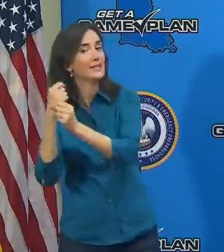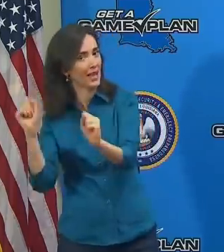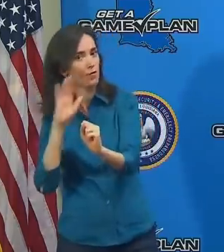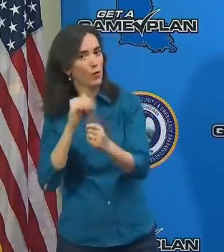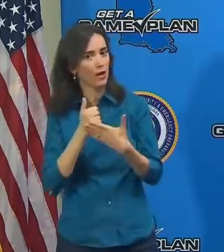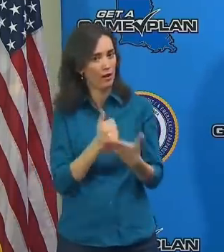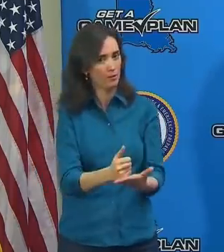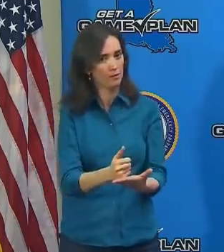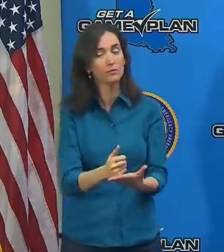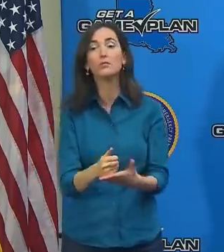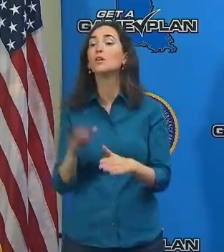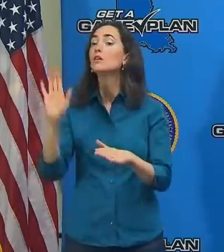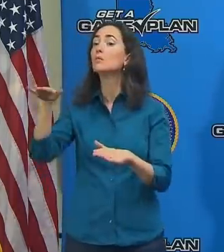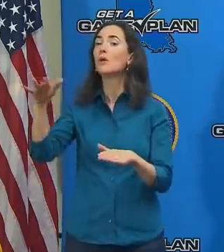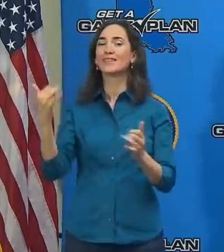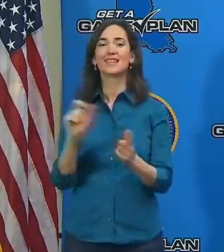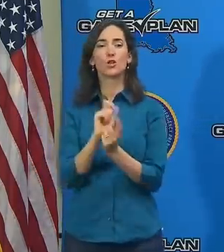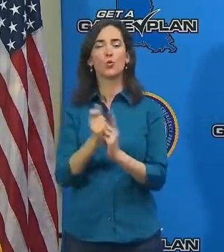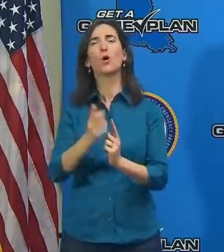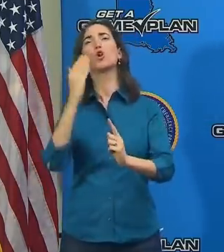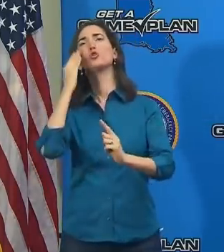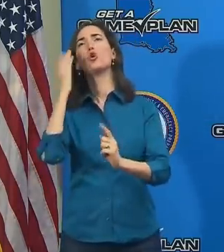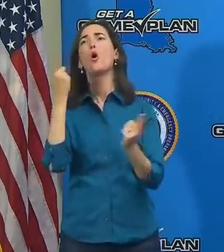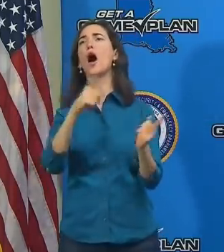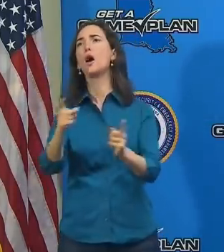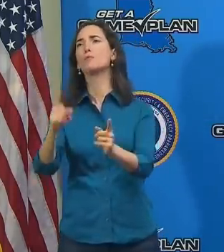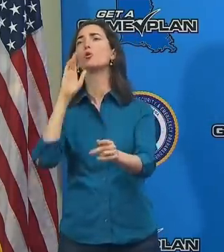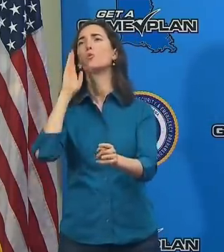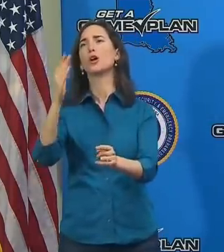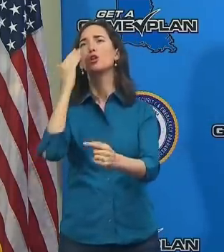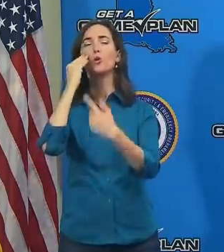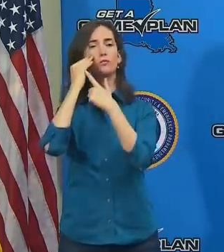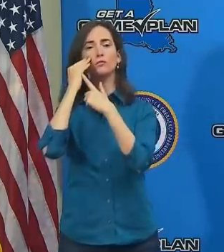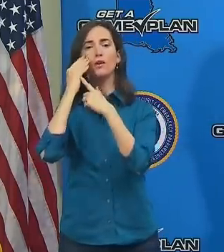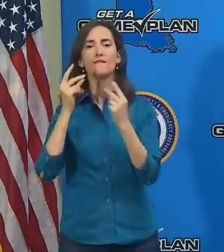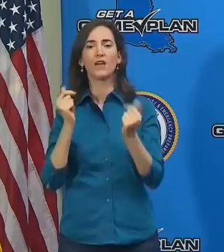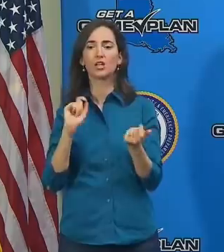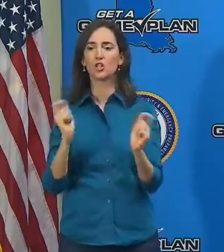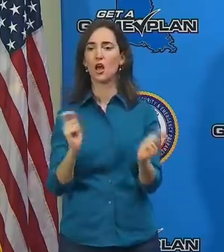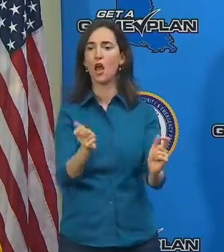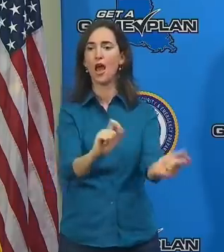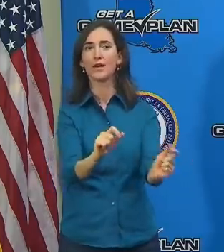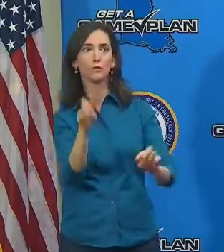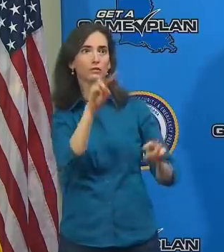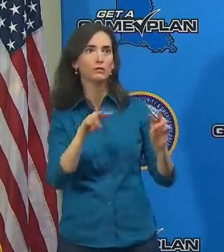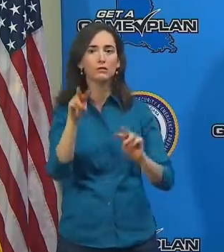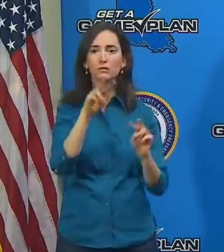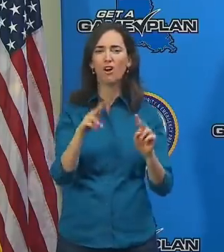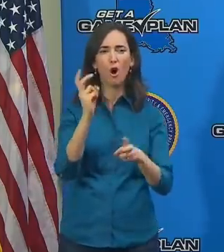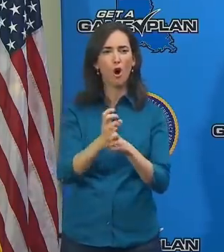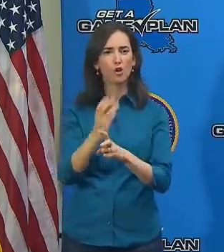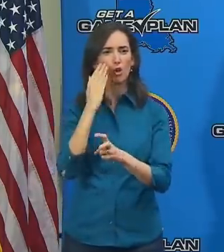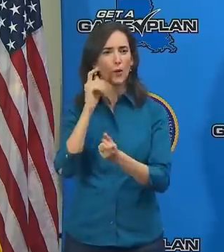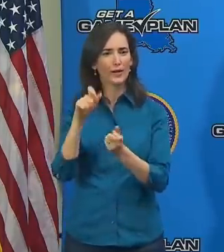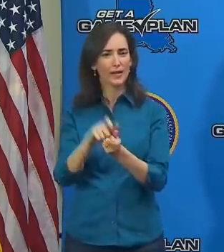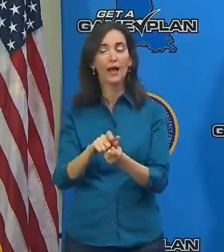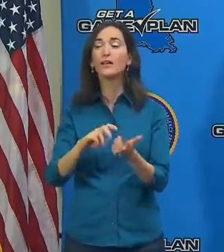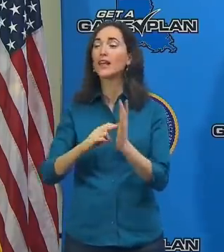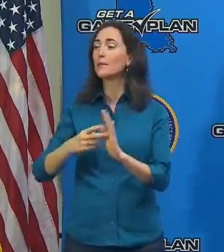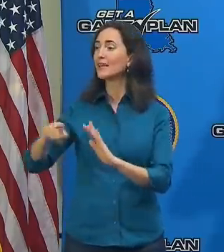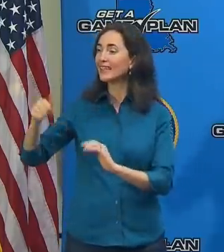a very fluid situation. It is rapidly changing, and that's why everyone needs to stay